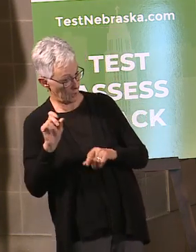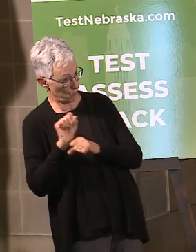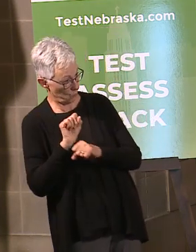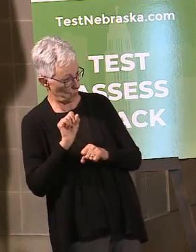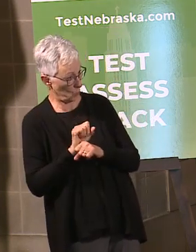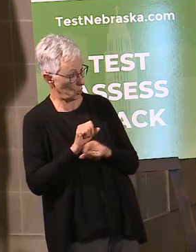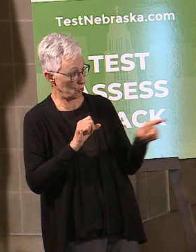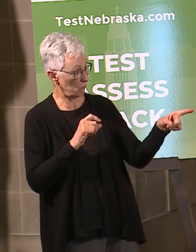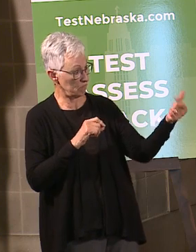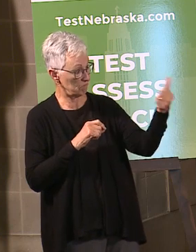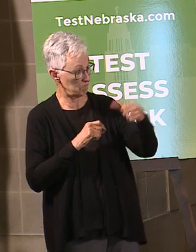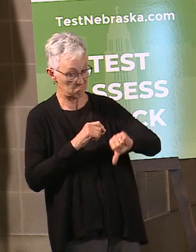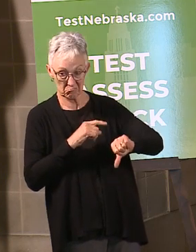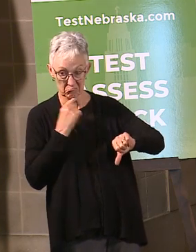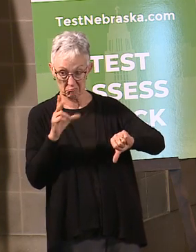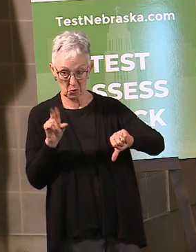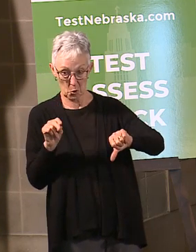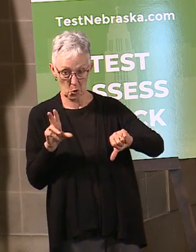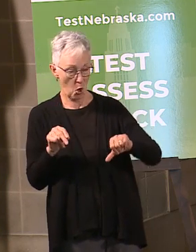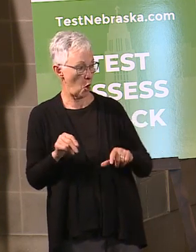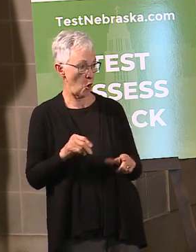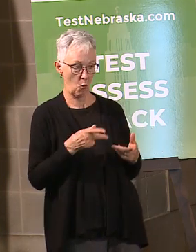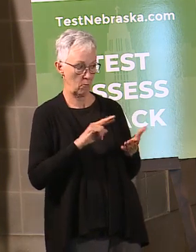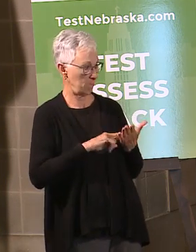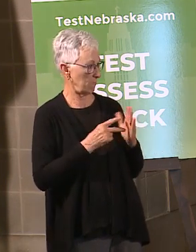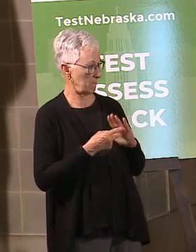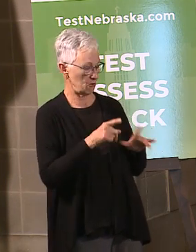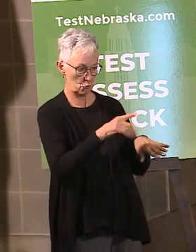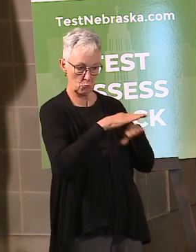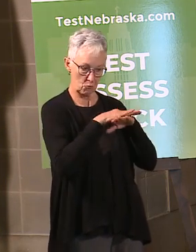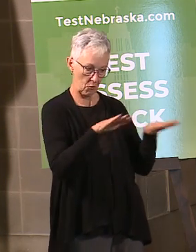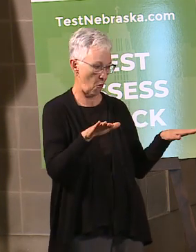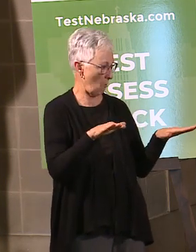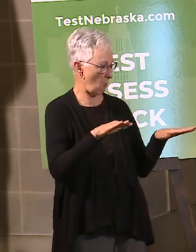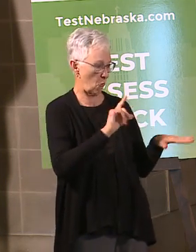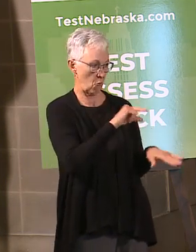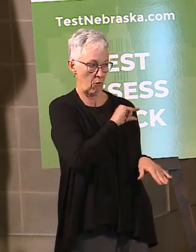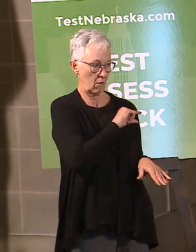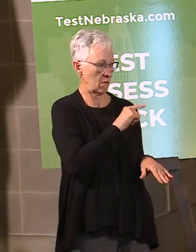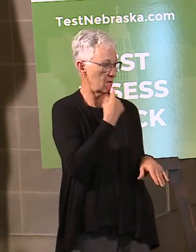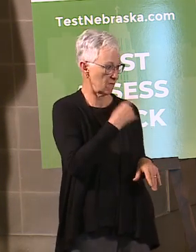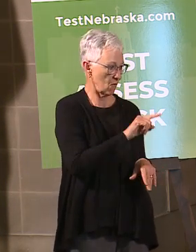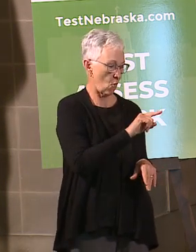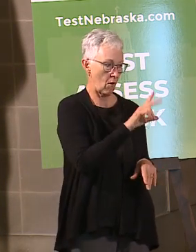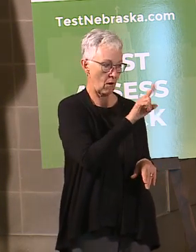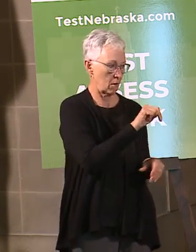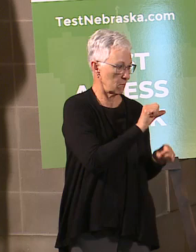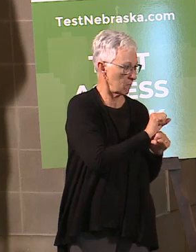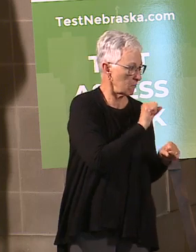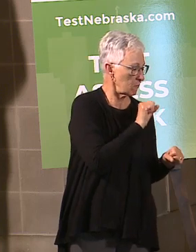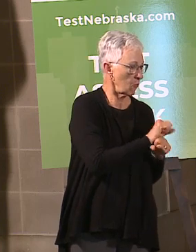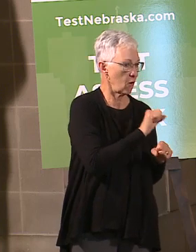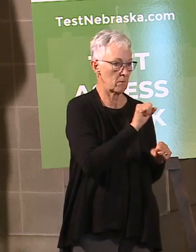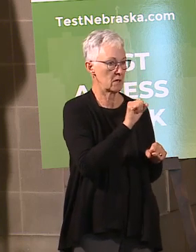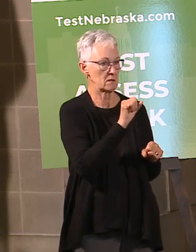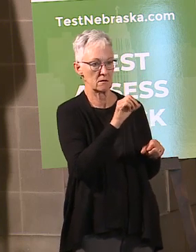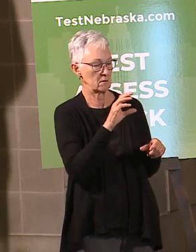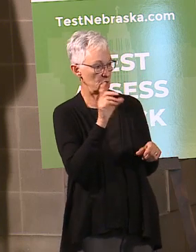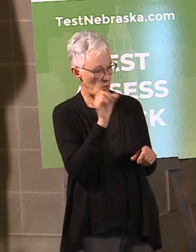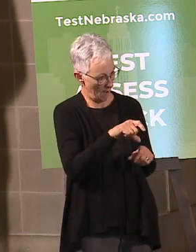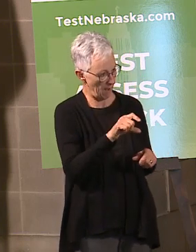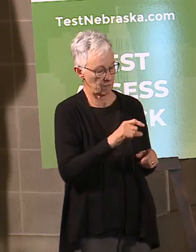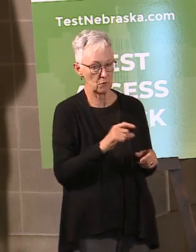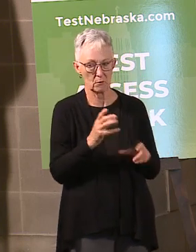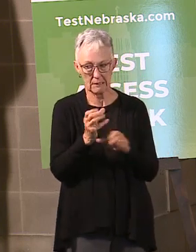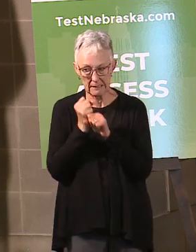any state or federal benefits, and you have to requalify at a later date by earning money in a new job